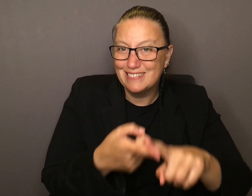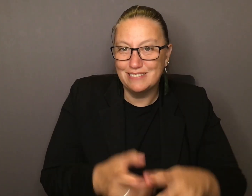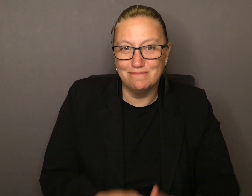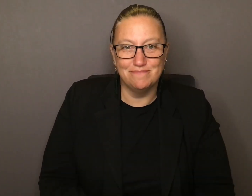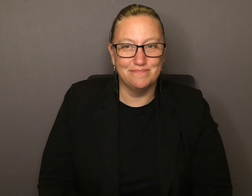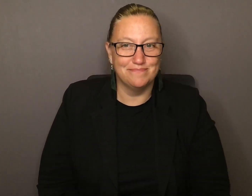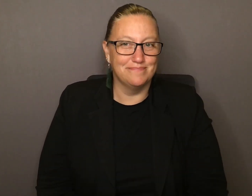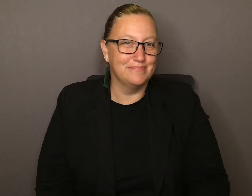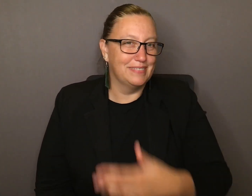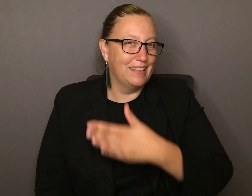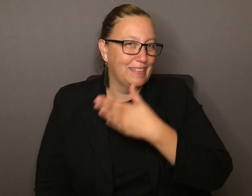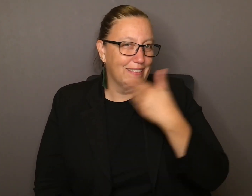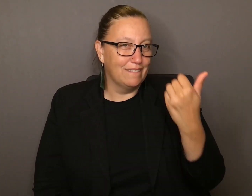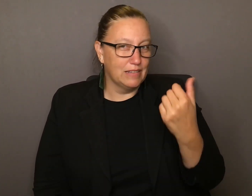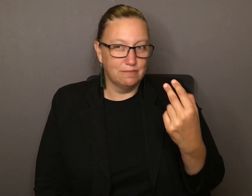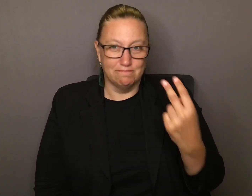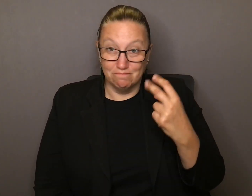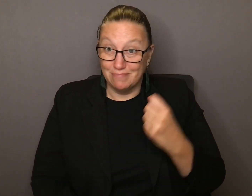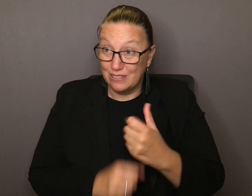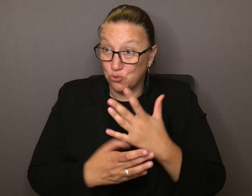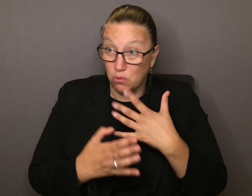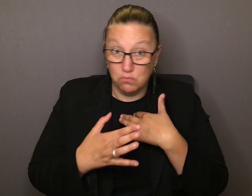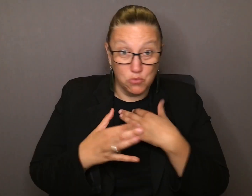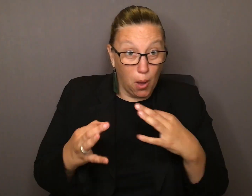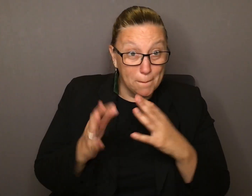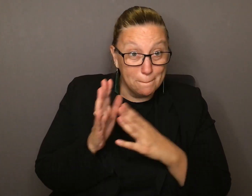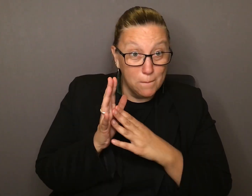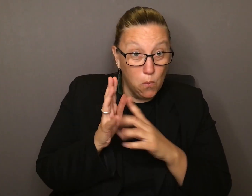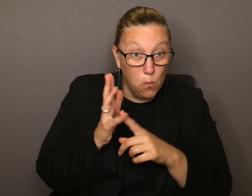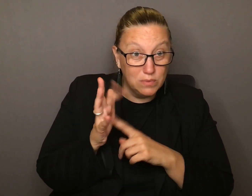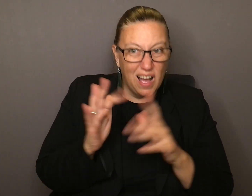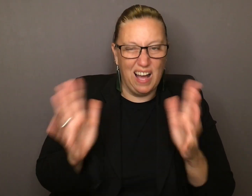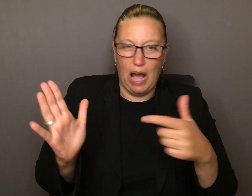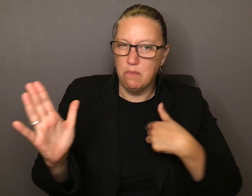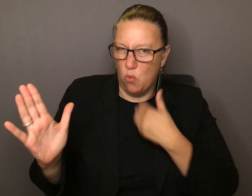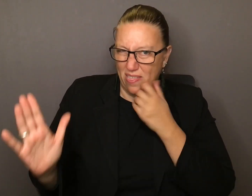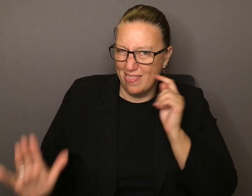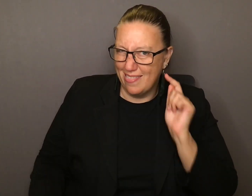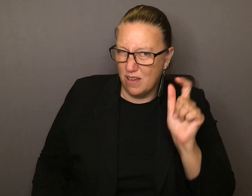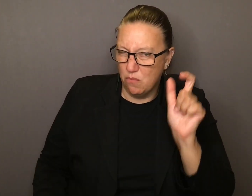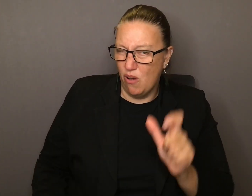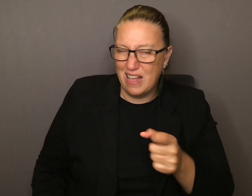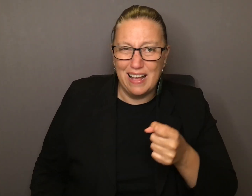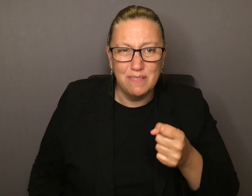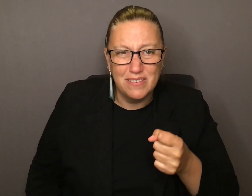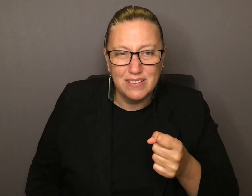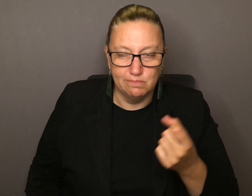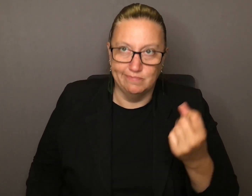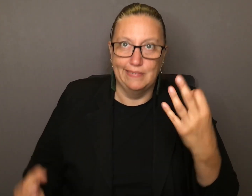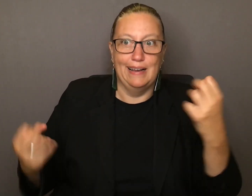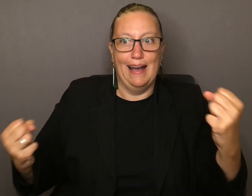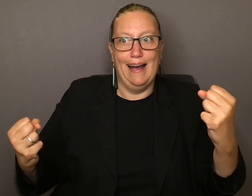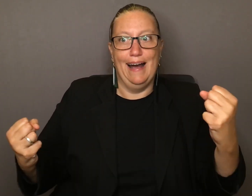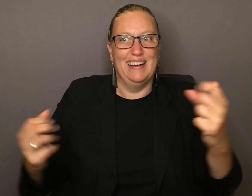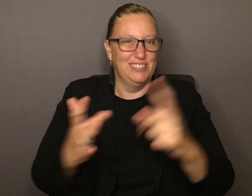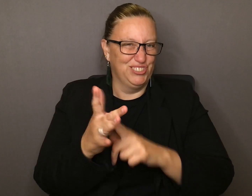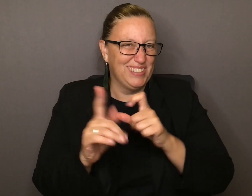Lovely. Making sure I am not muted. I am always that person. Jade speaking. Thank you, Mary. Thank you,